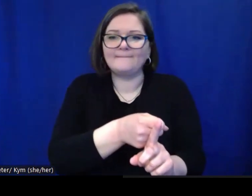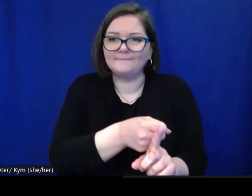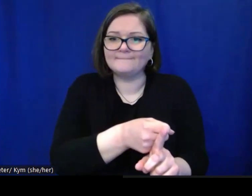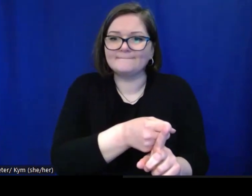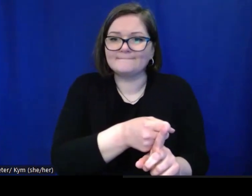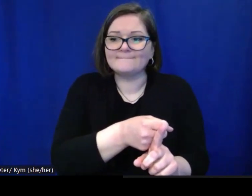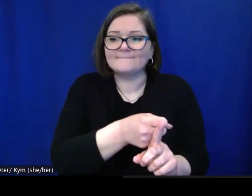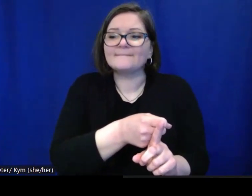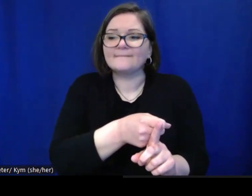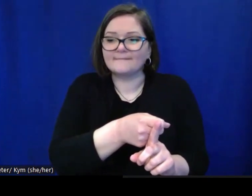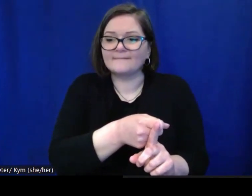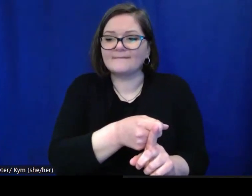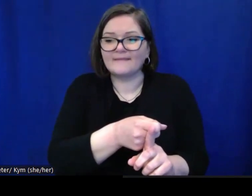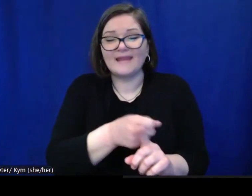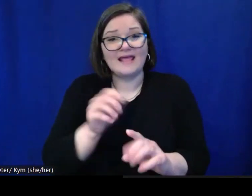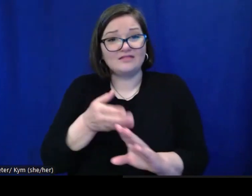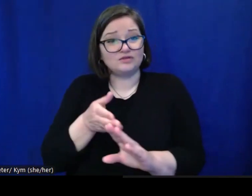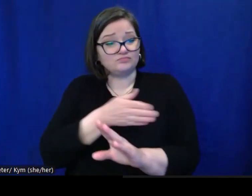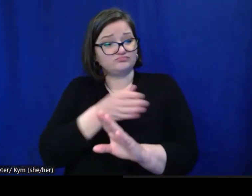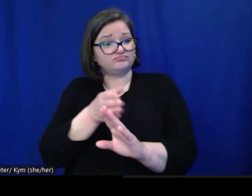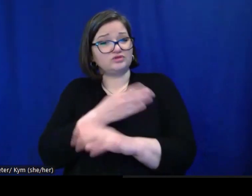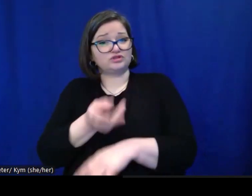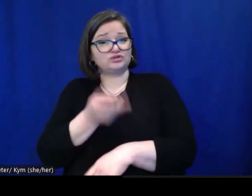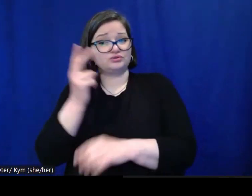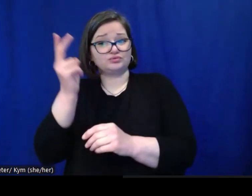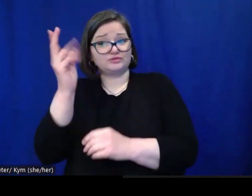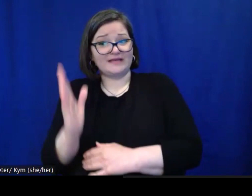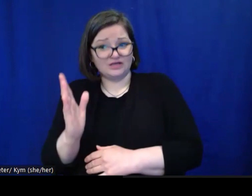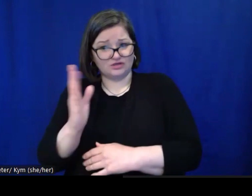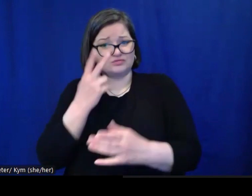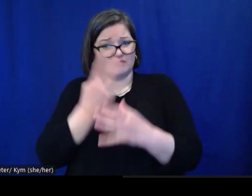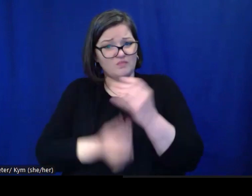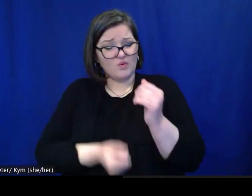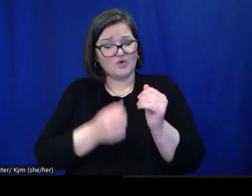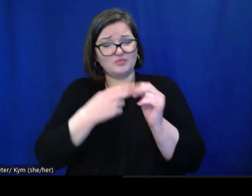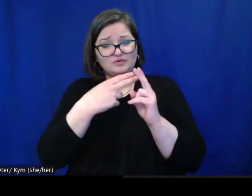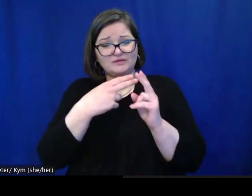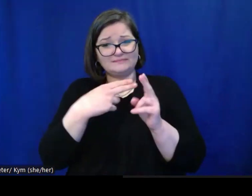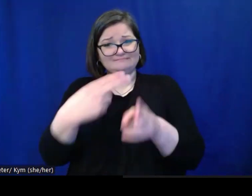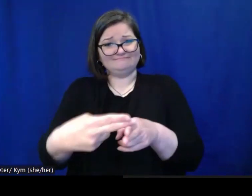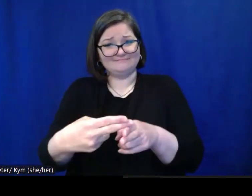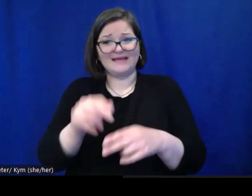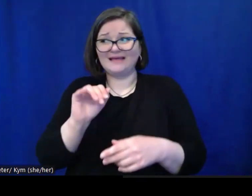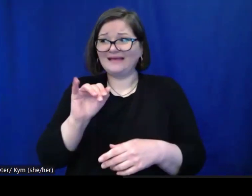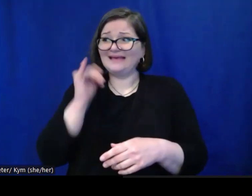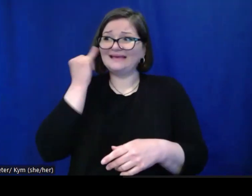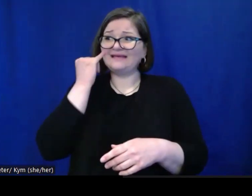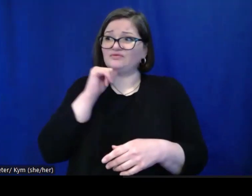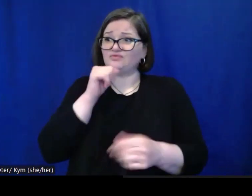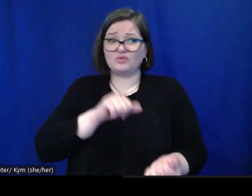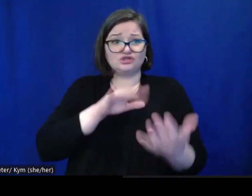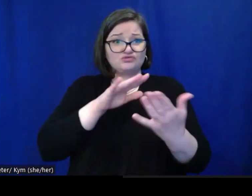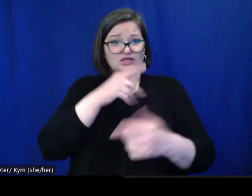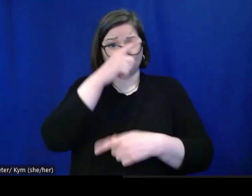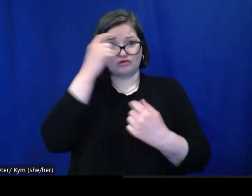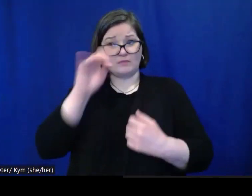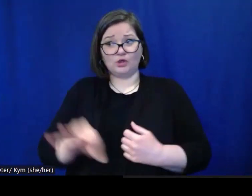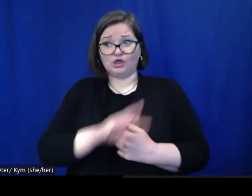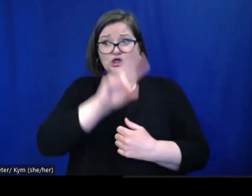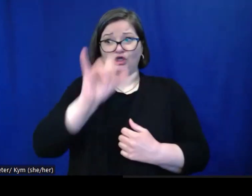speakers were talking about before, when we don't address the trauma early in life, it continues